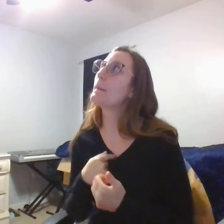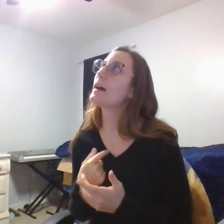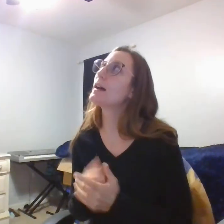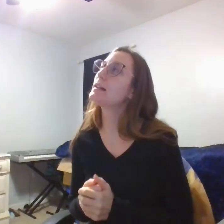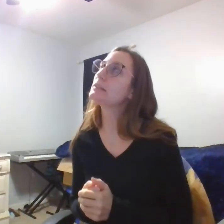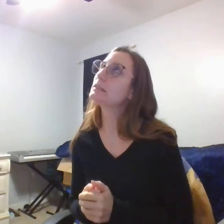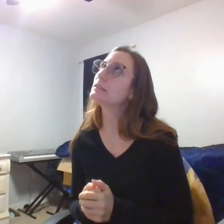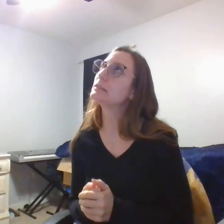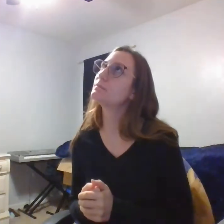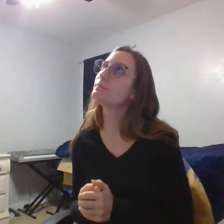I think I'm doing better than I thought.